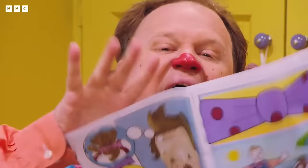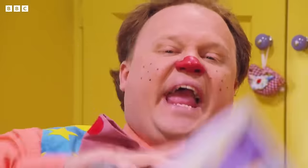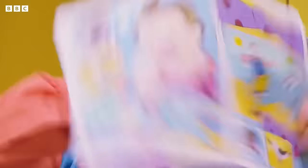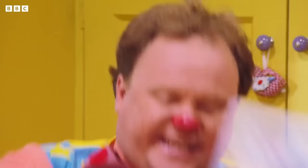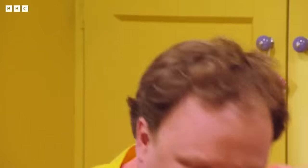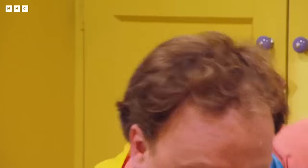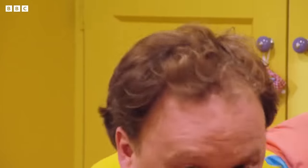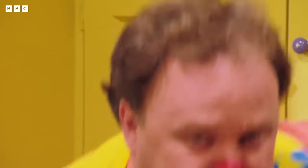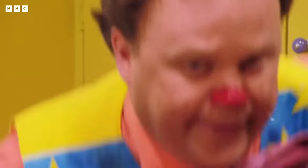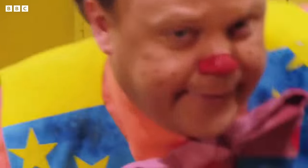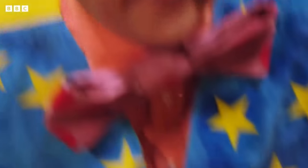Wait.